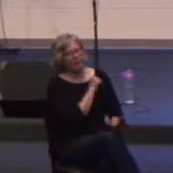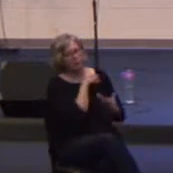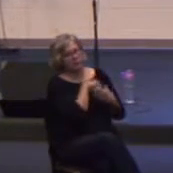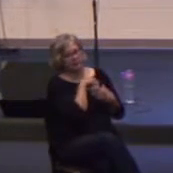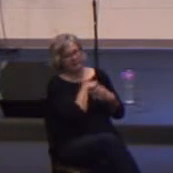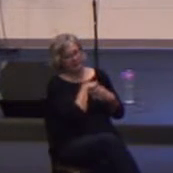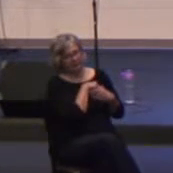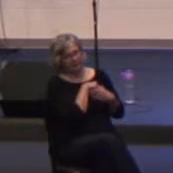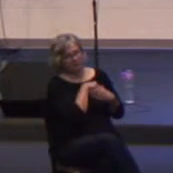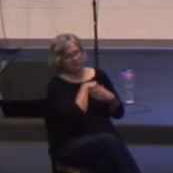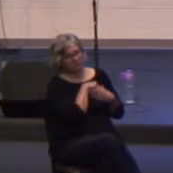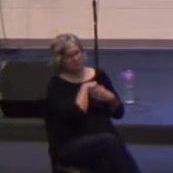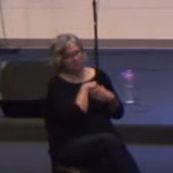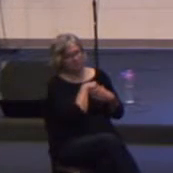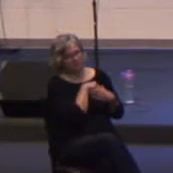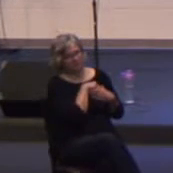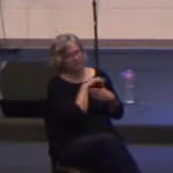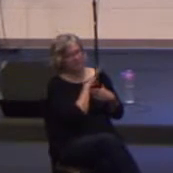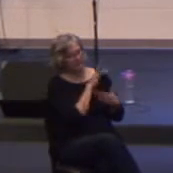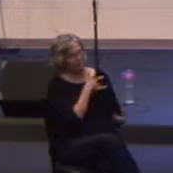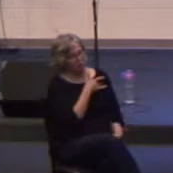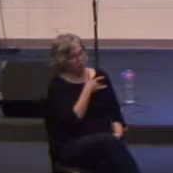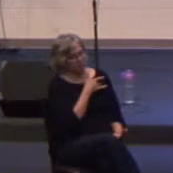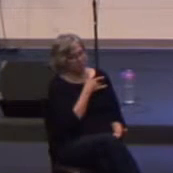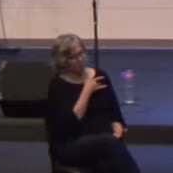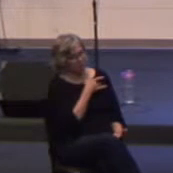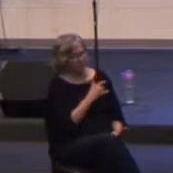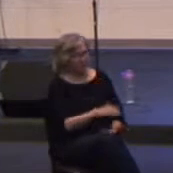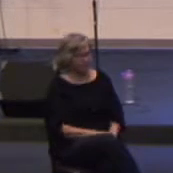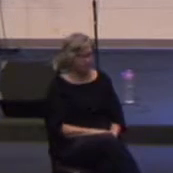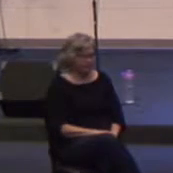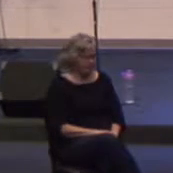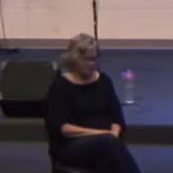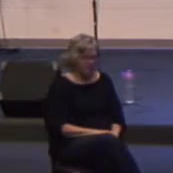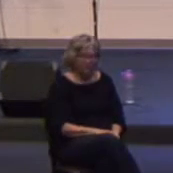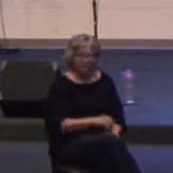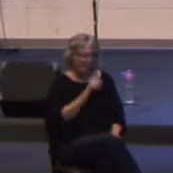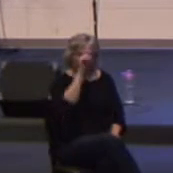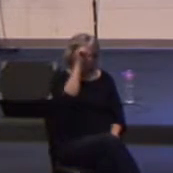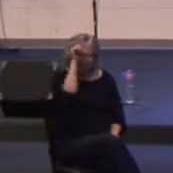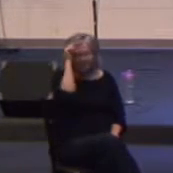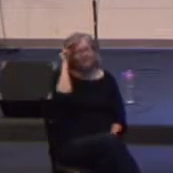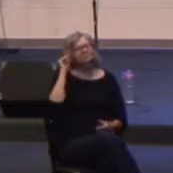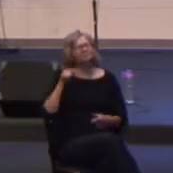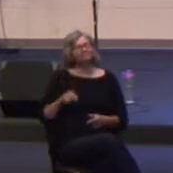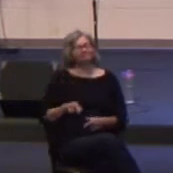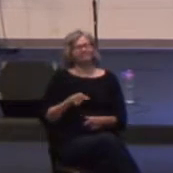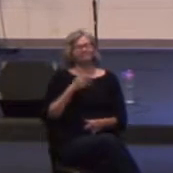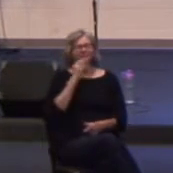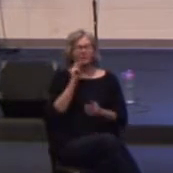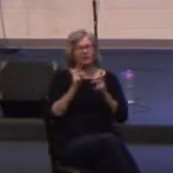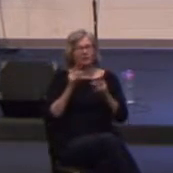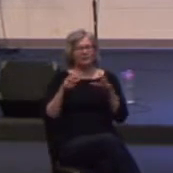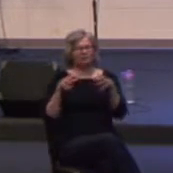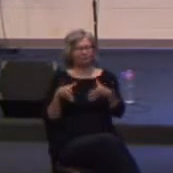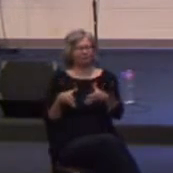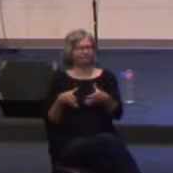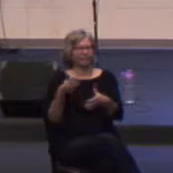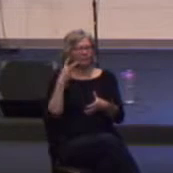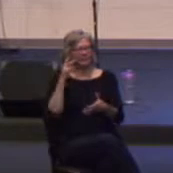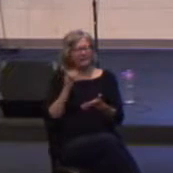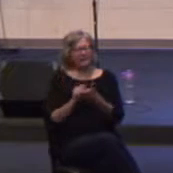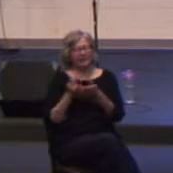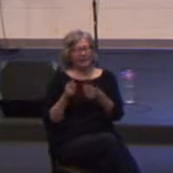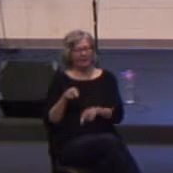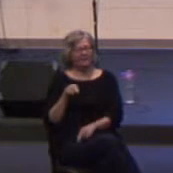inside their heart. Now, we see that in the lives of the Israelites, and we see this dramatic gate swing. And